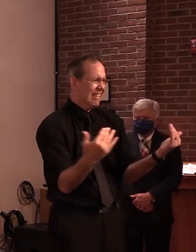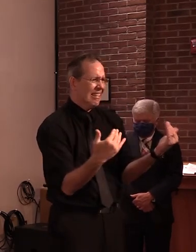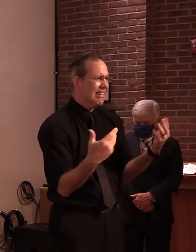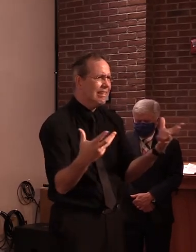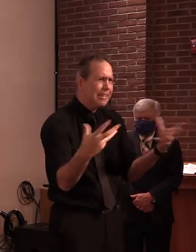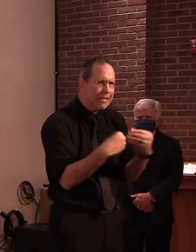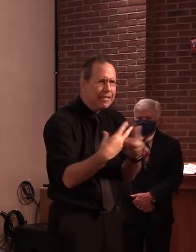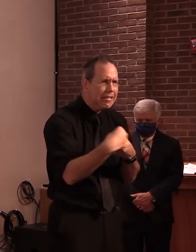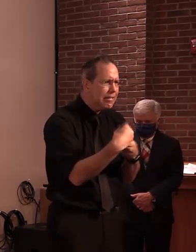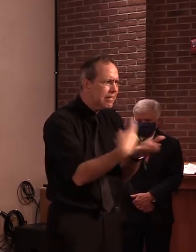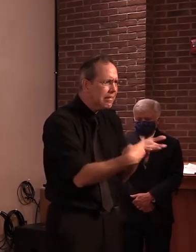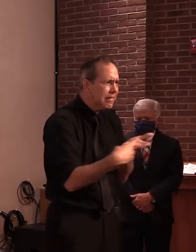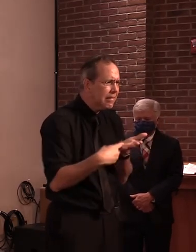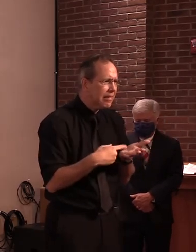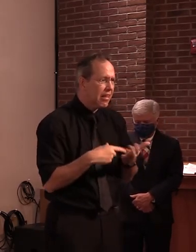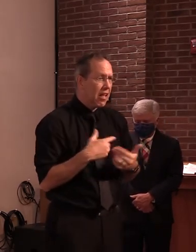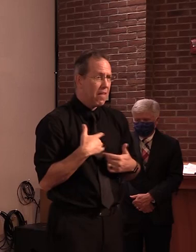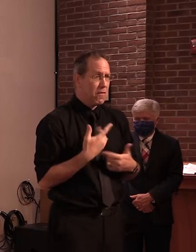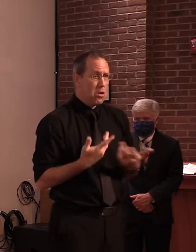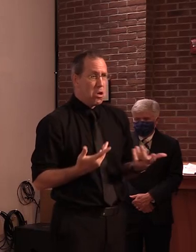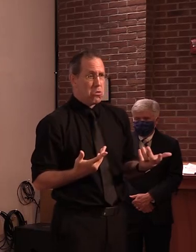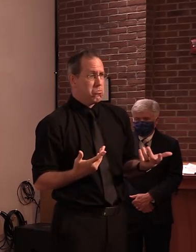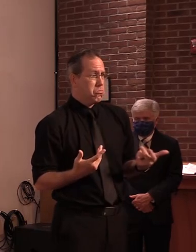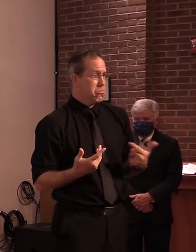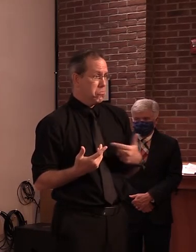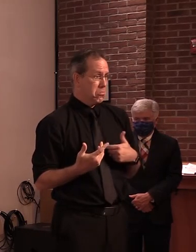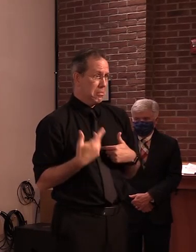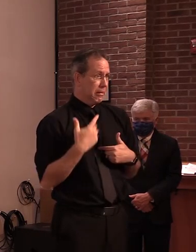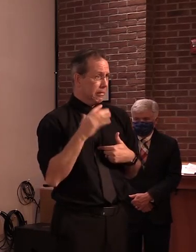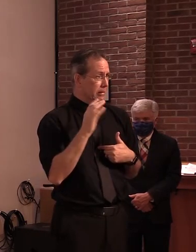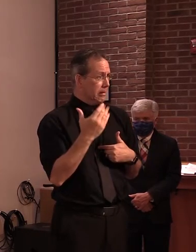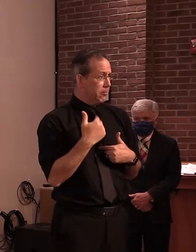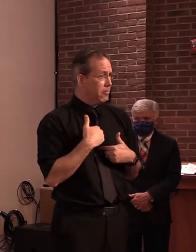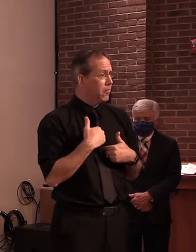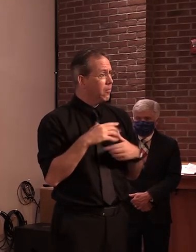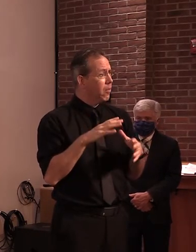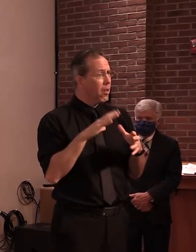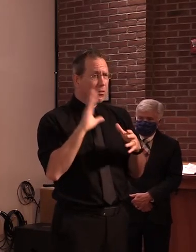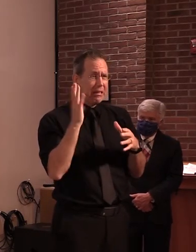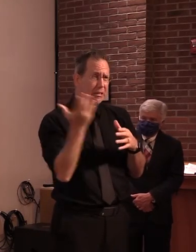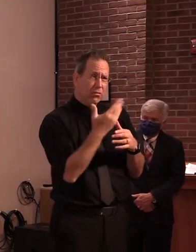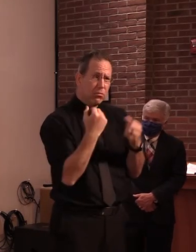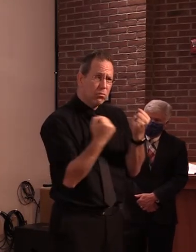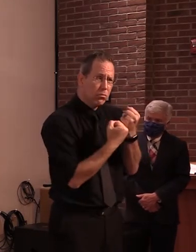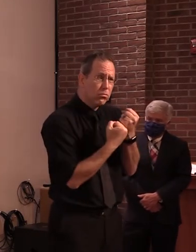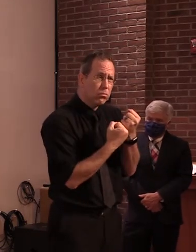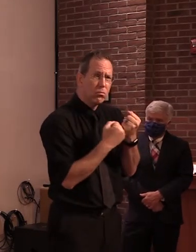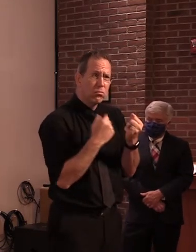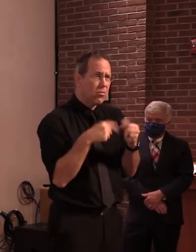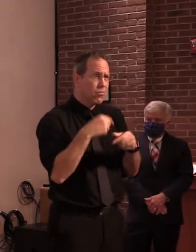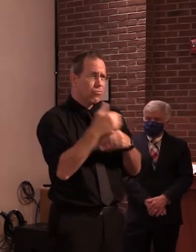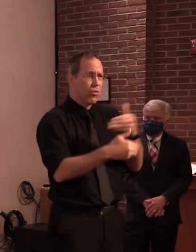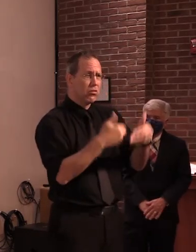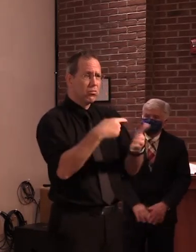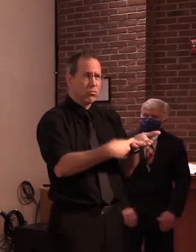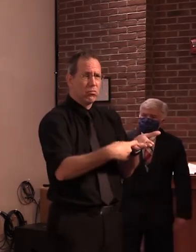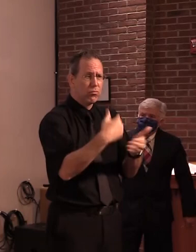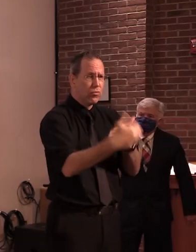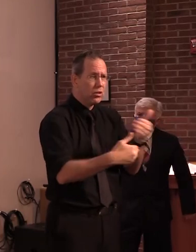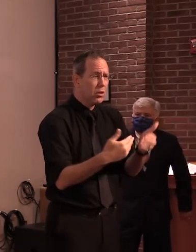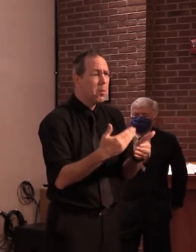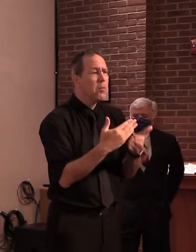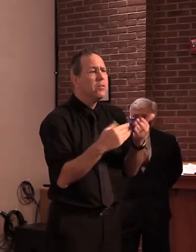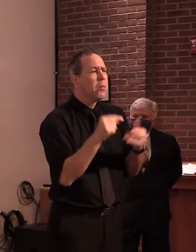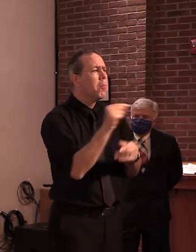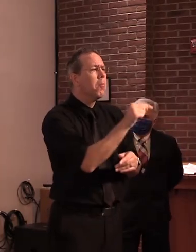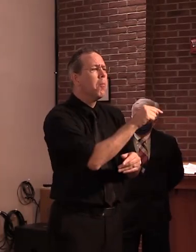know, everyone is on board. Now, there may be, you know, there may be some who feel strongly